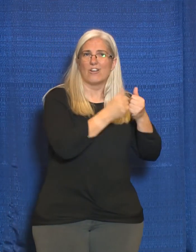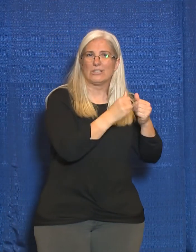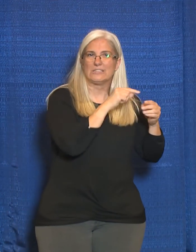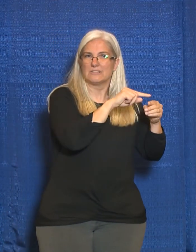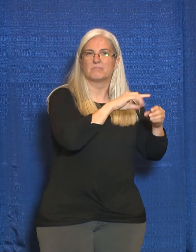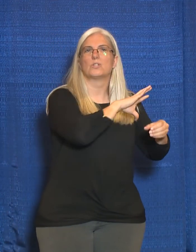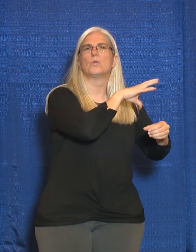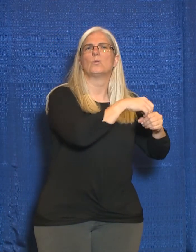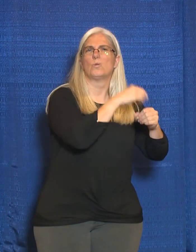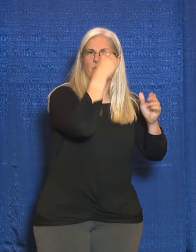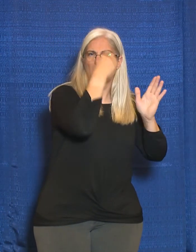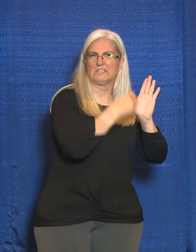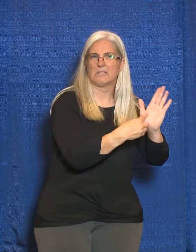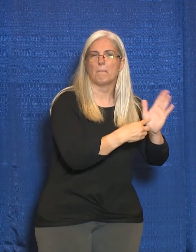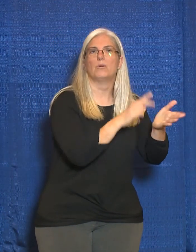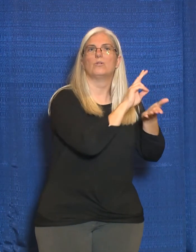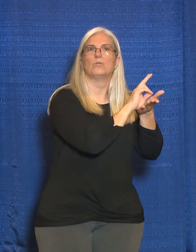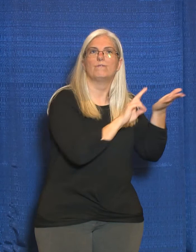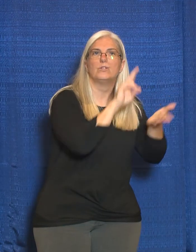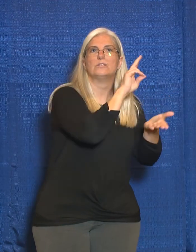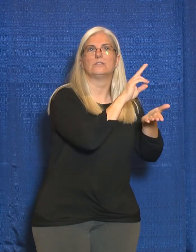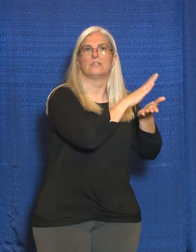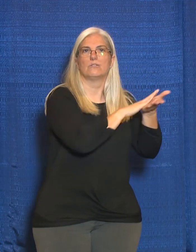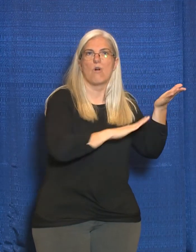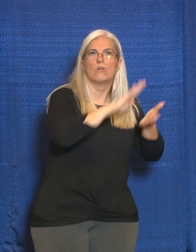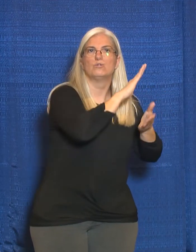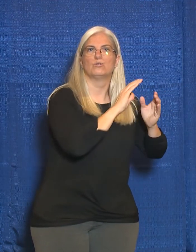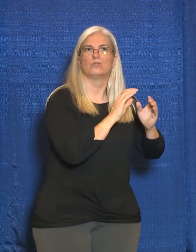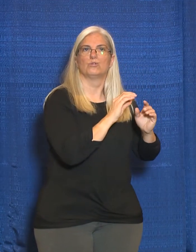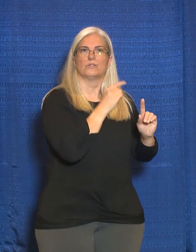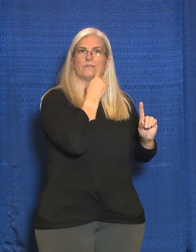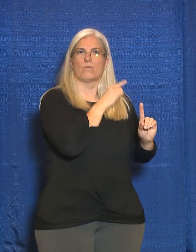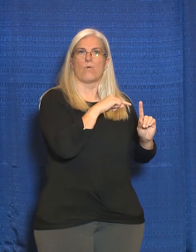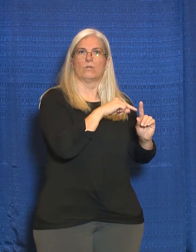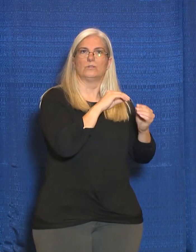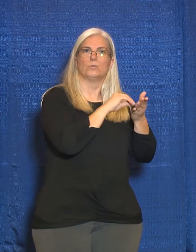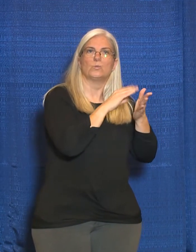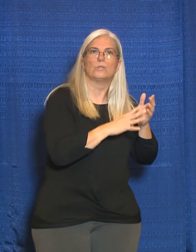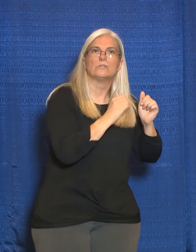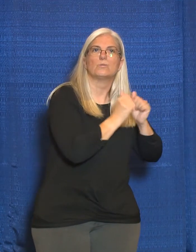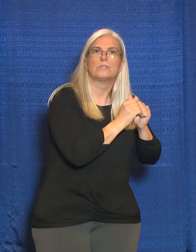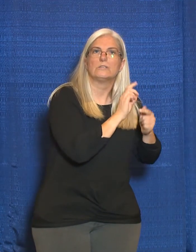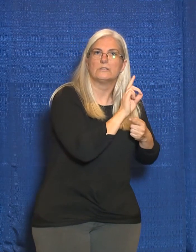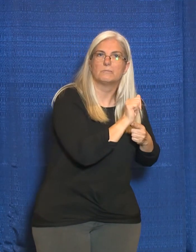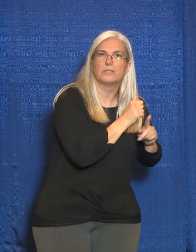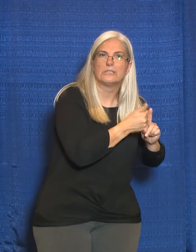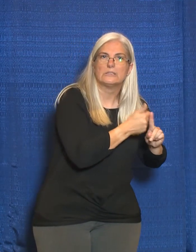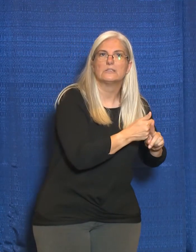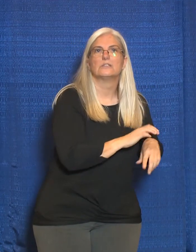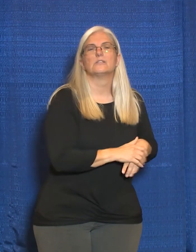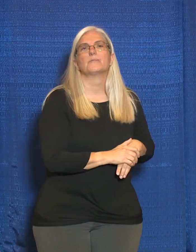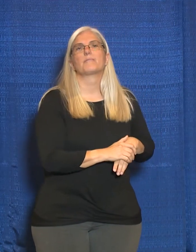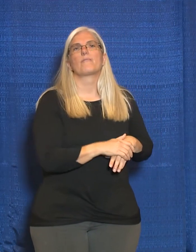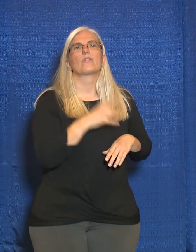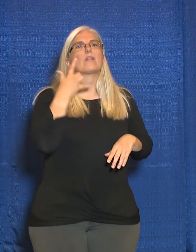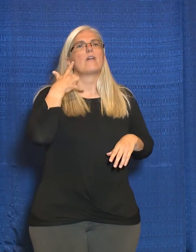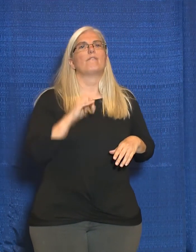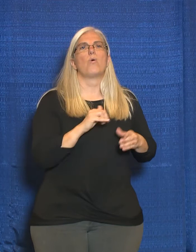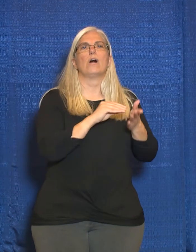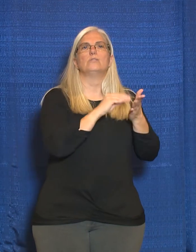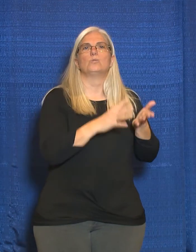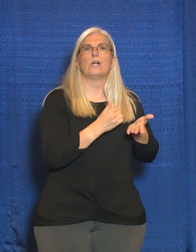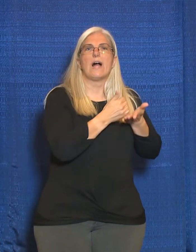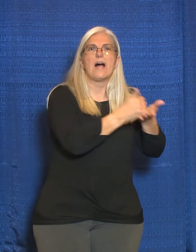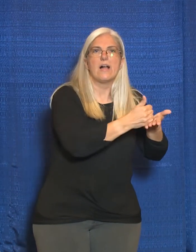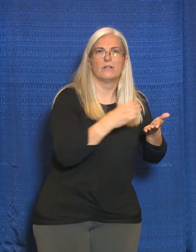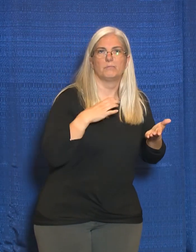These agencies include university and college offices for students with disabilities, the California Student Aid Commission, and the